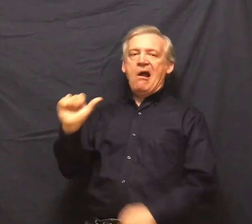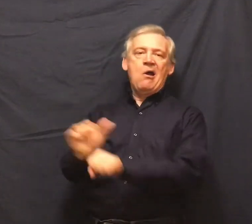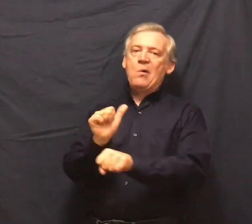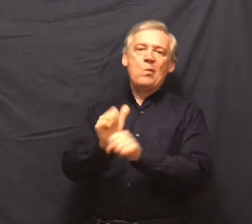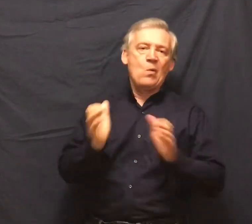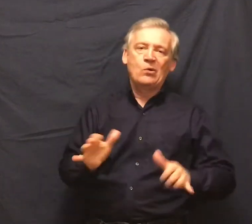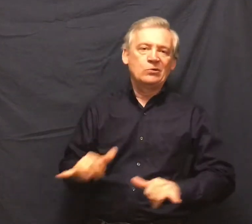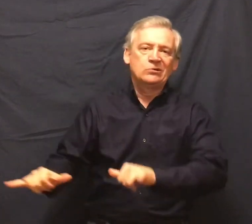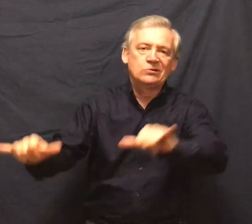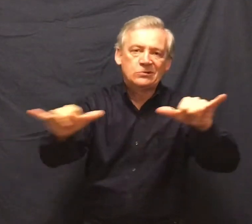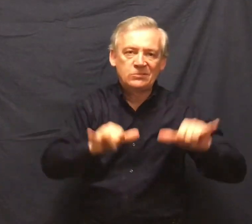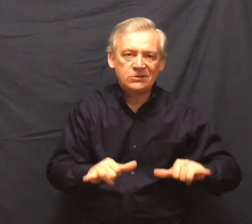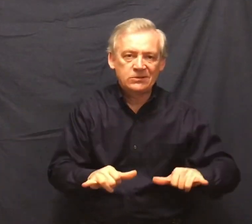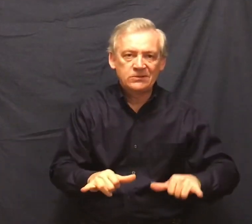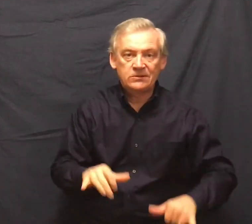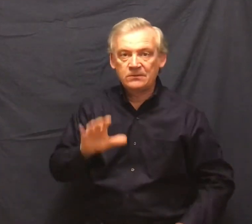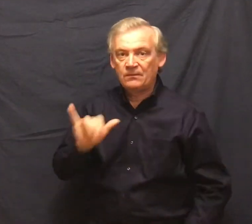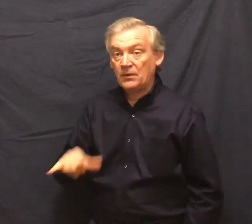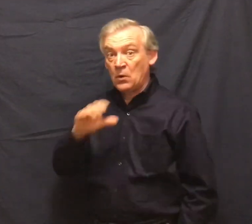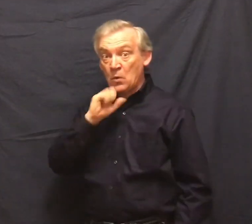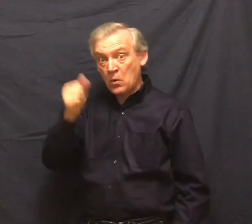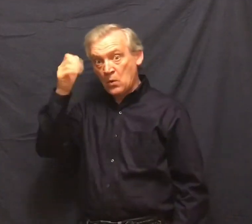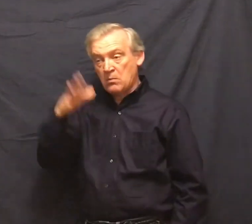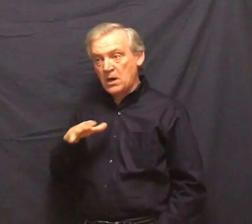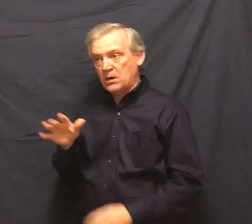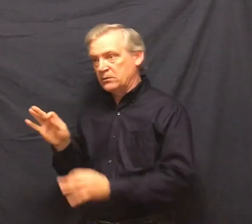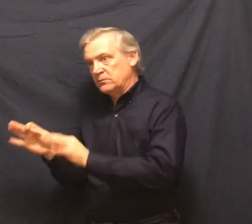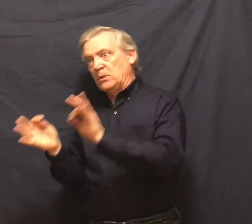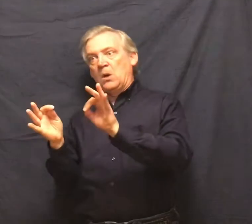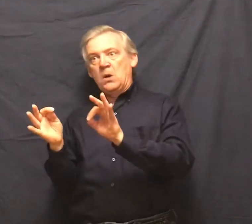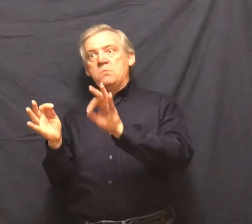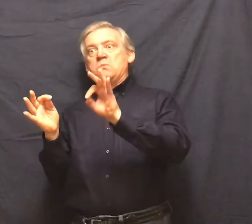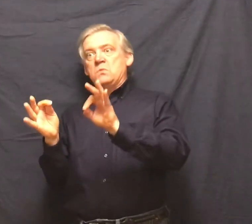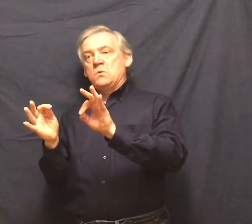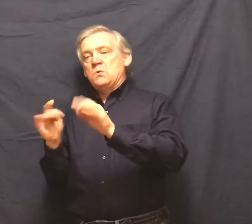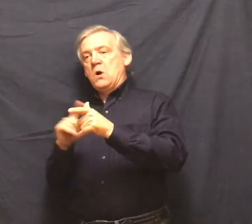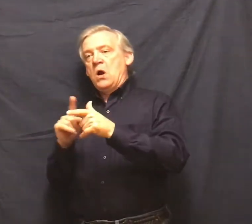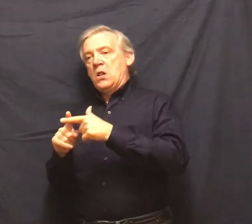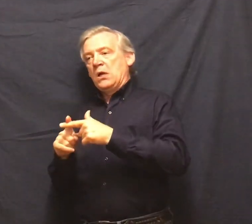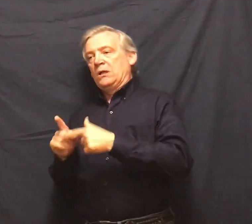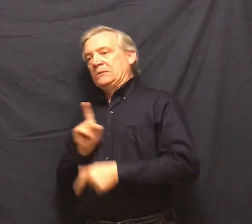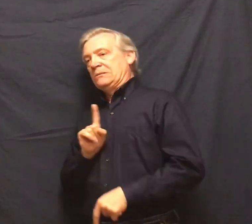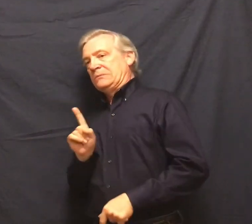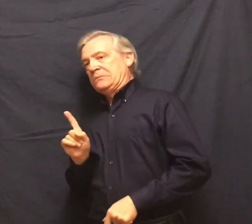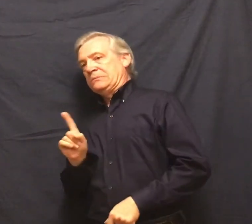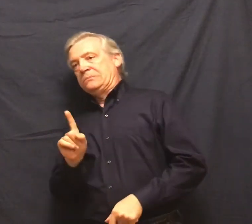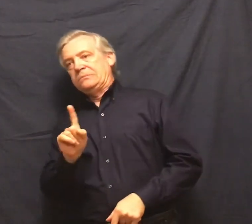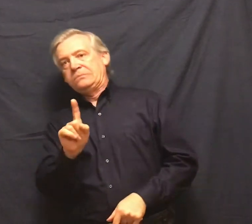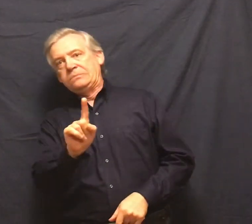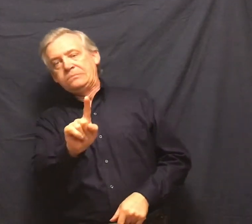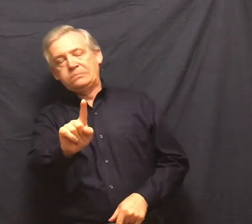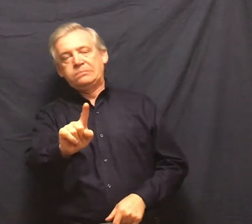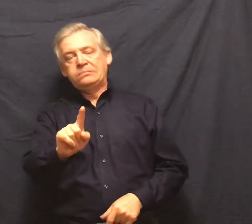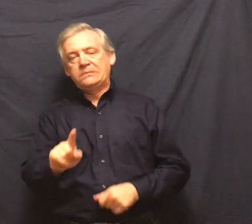The old swamper looked quickly at him, and then shuffled to the door, rubbing his whiskers with his knuckles as he went.